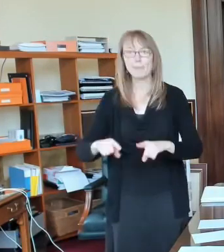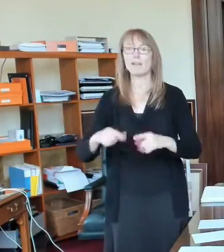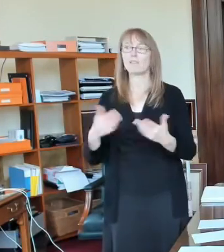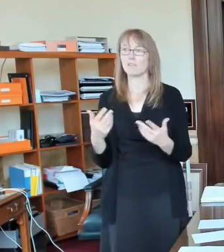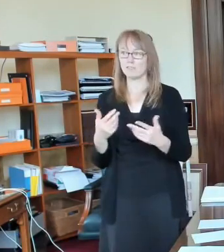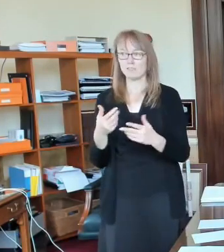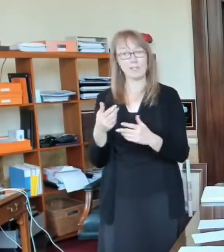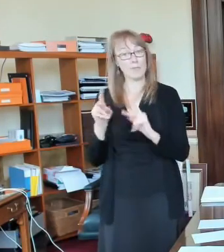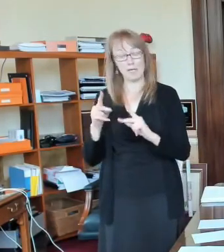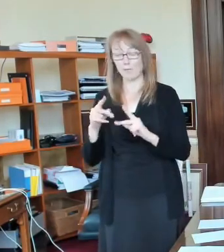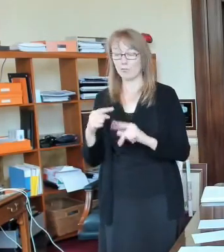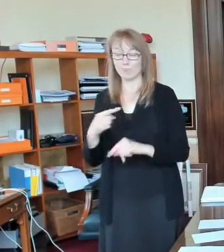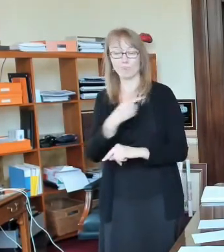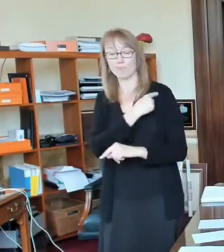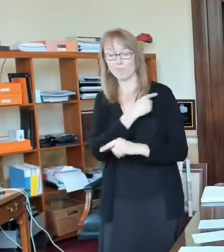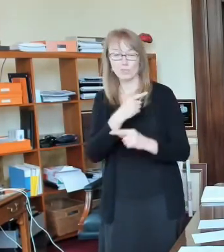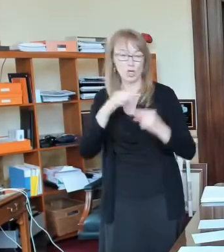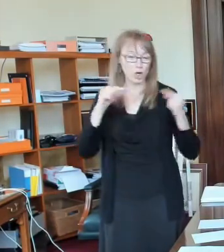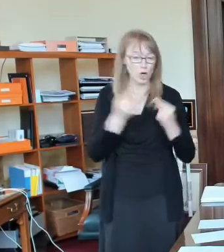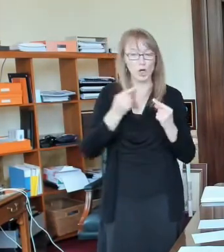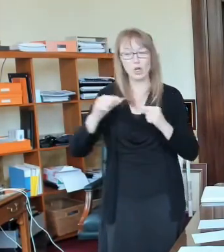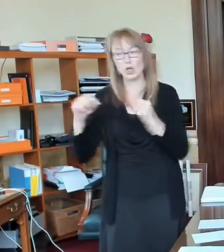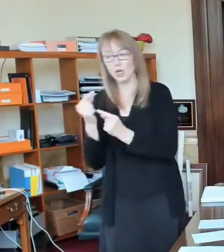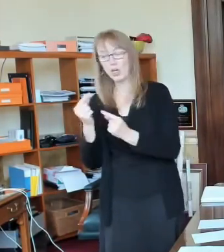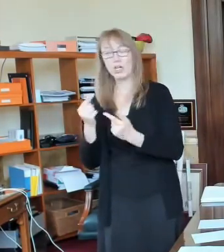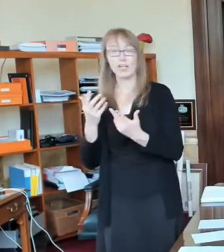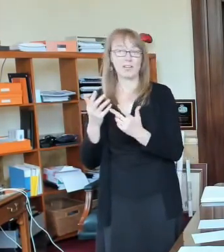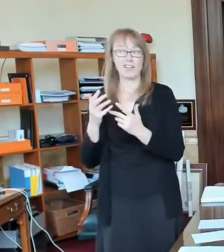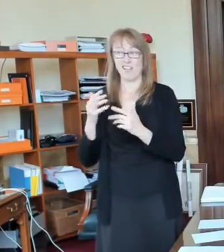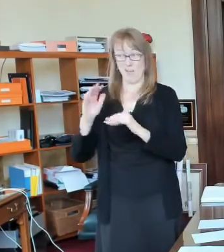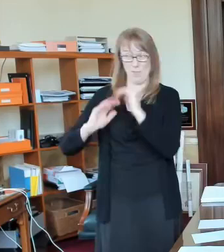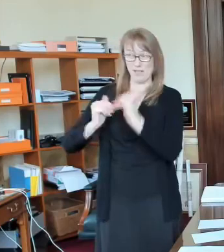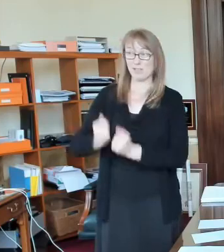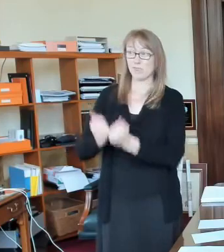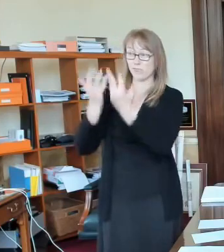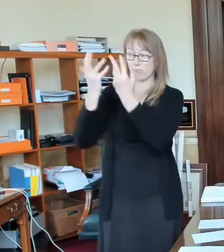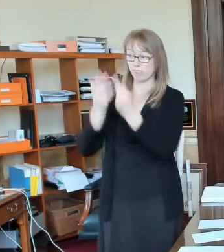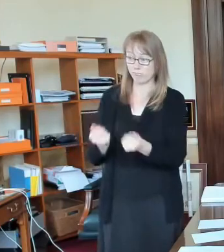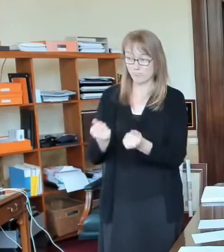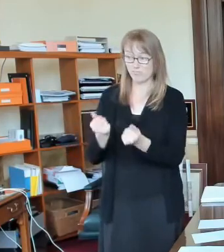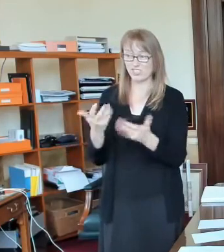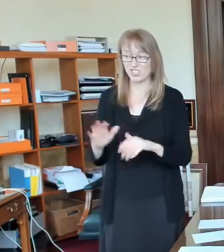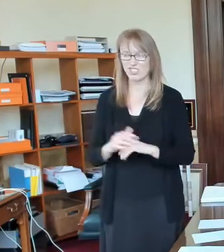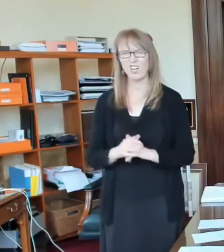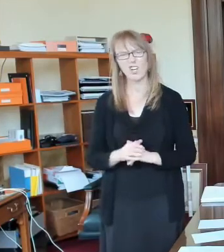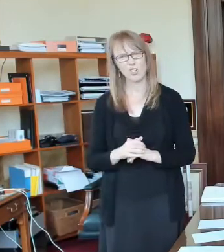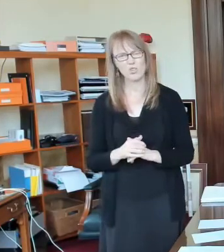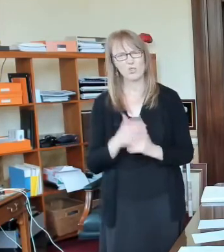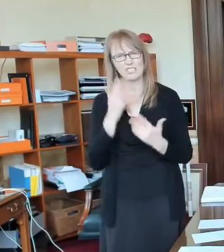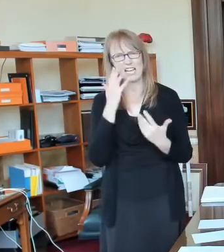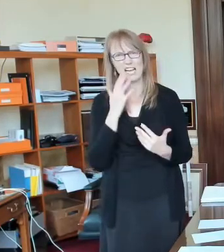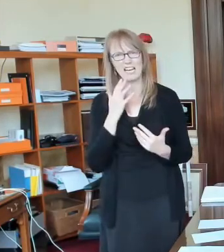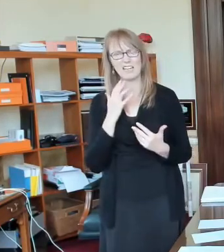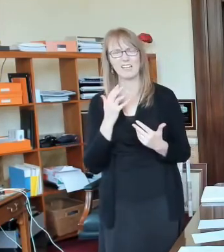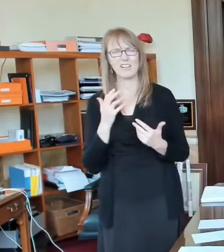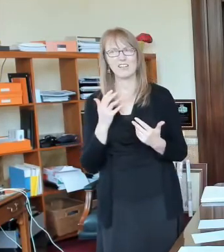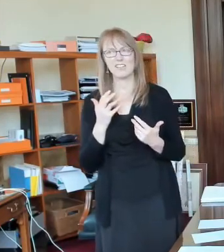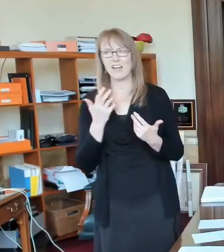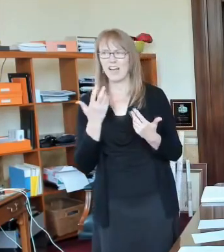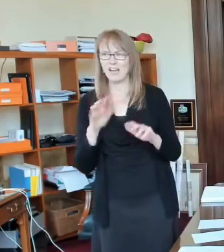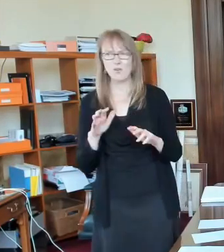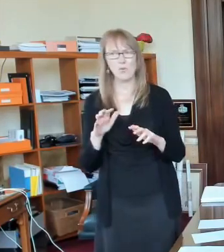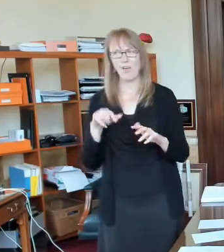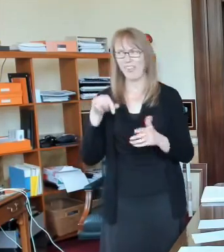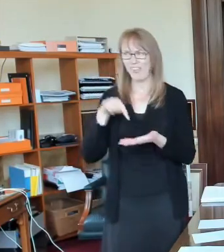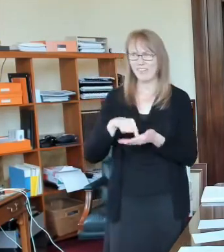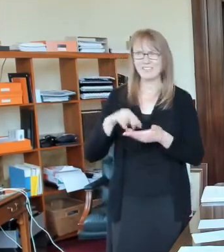down, and gosh, I don't want to end this on this note. This was just handed to me because we were talking about the